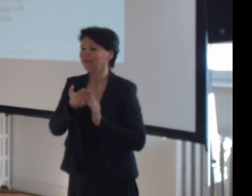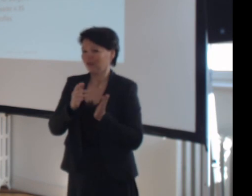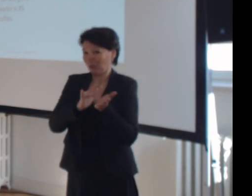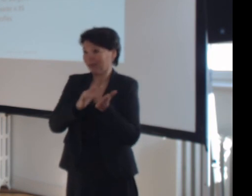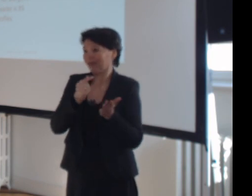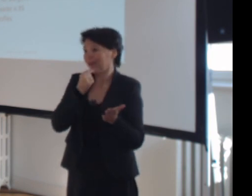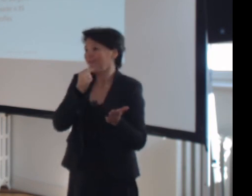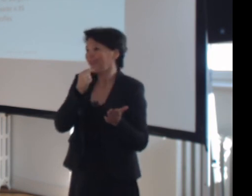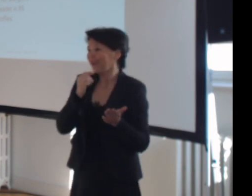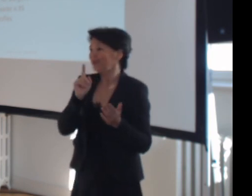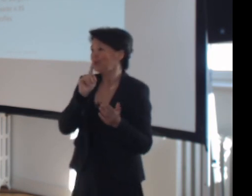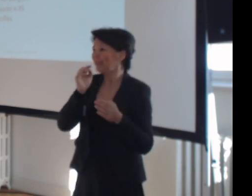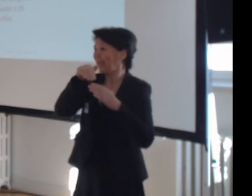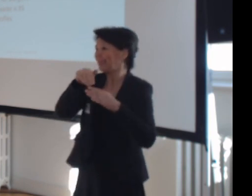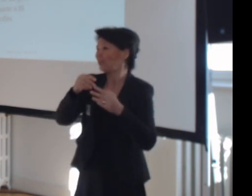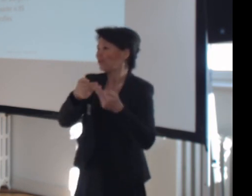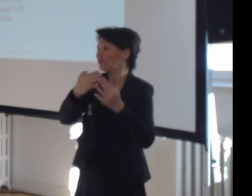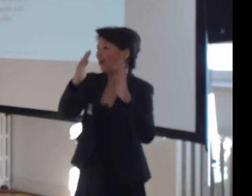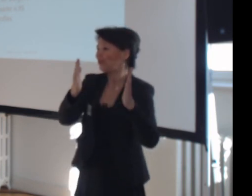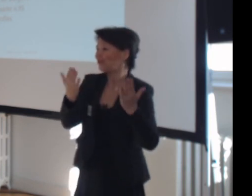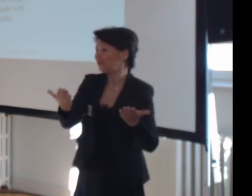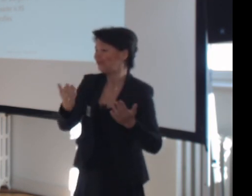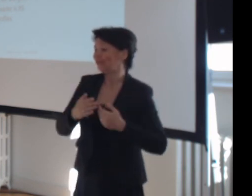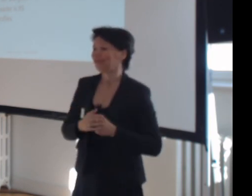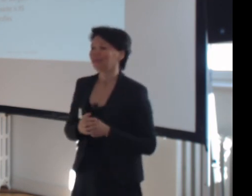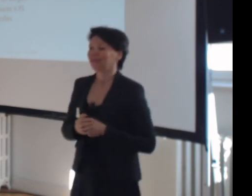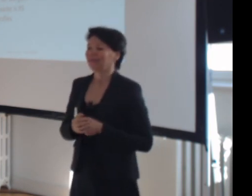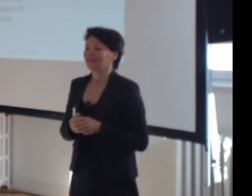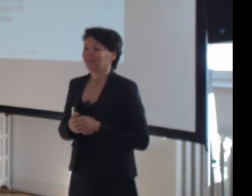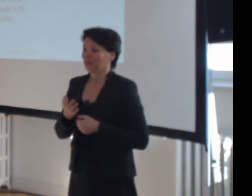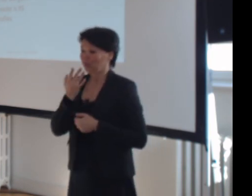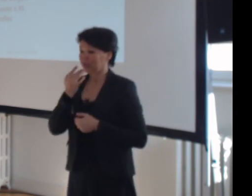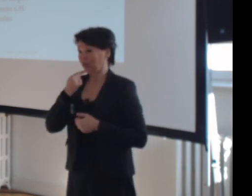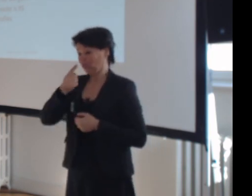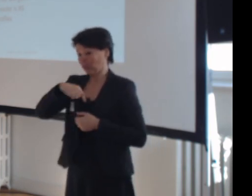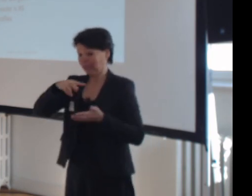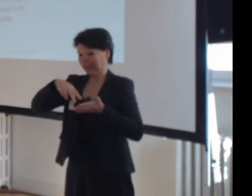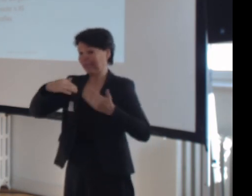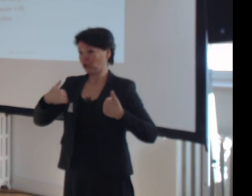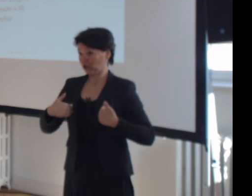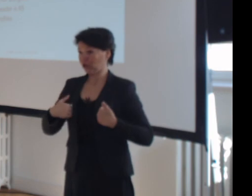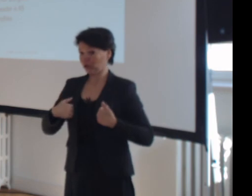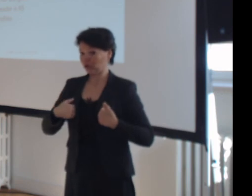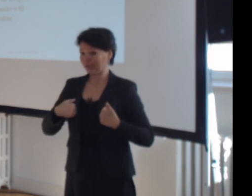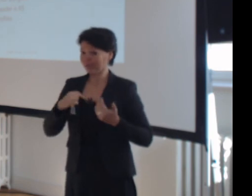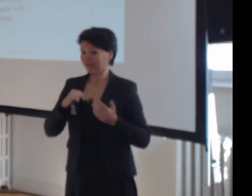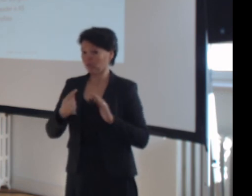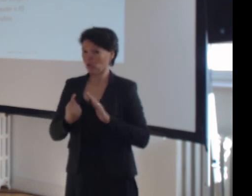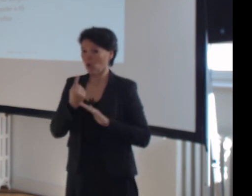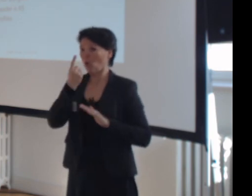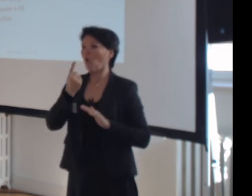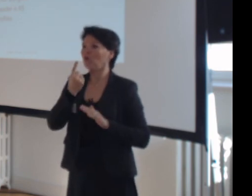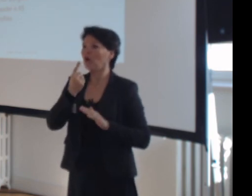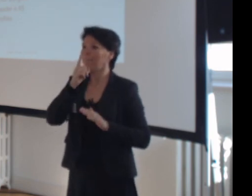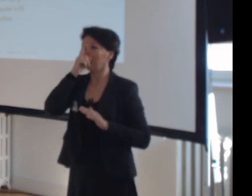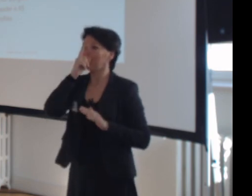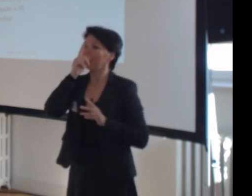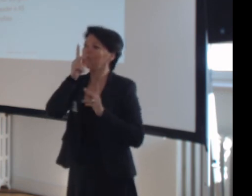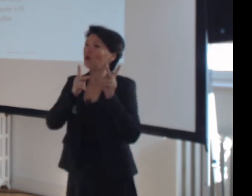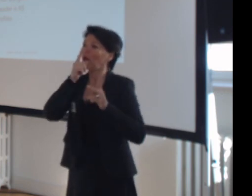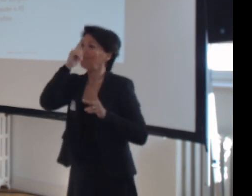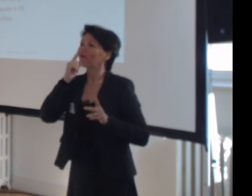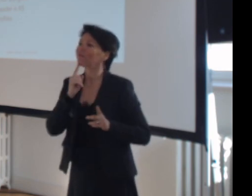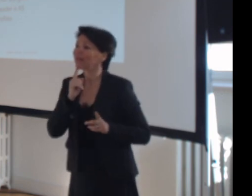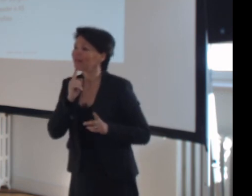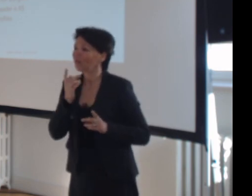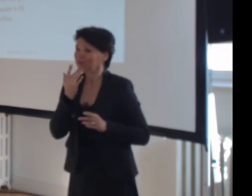resident nowadays. This also means that our readers have higher care profiles.